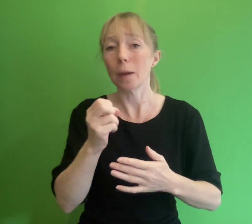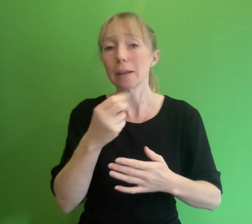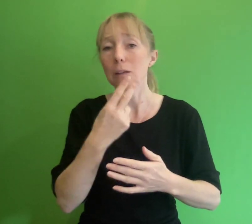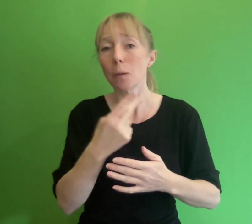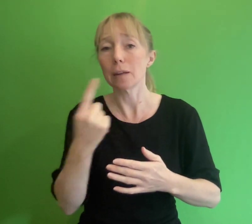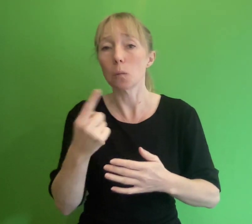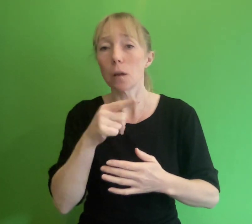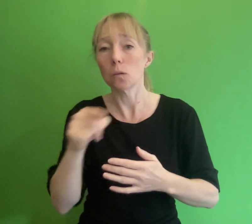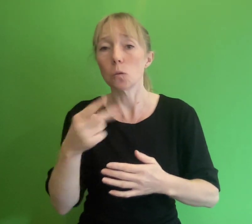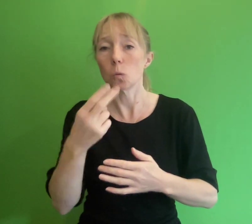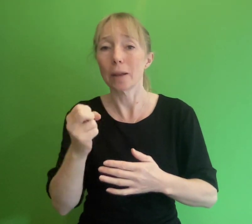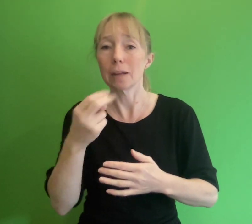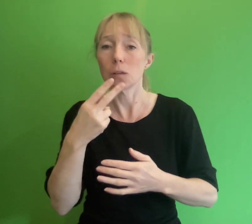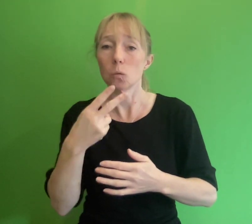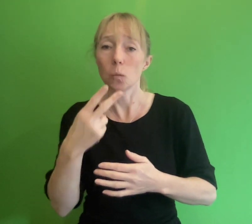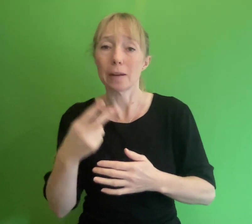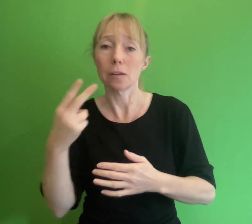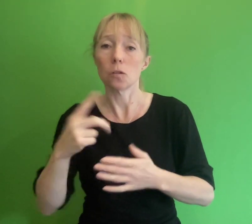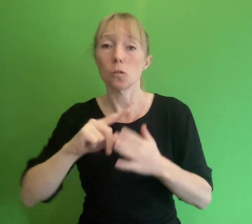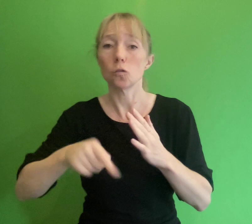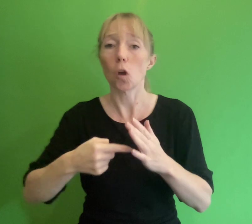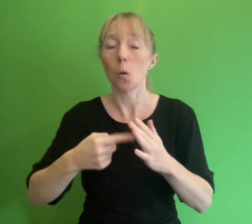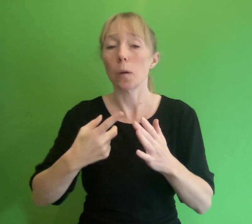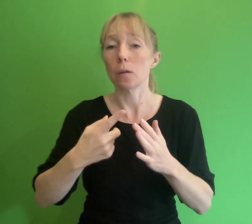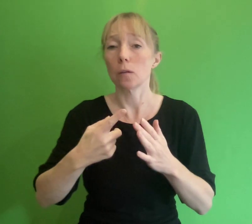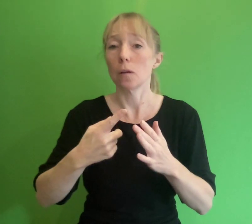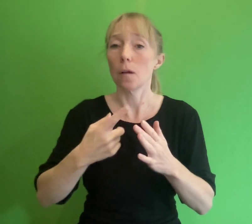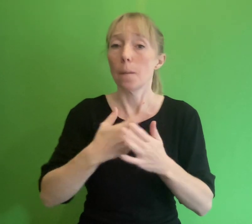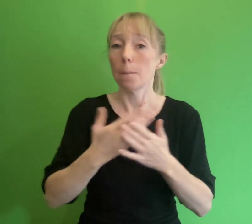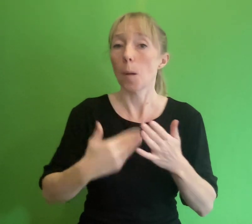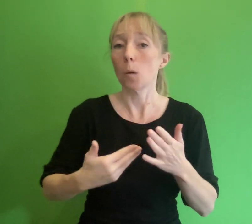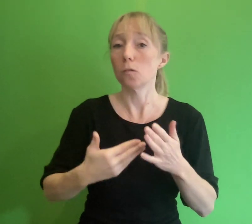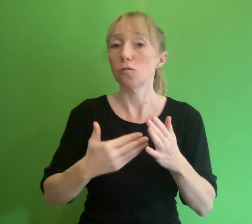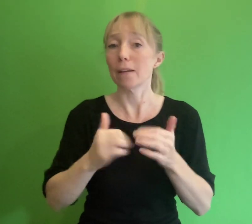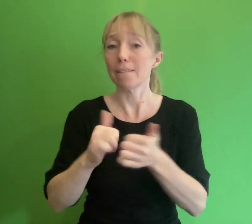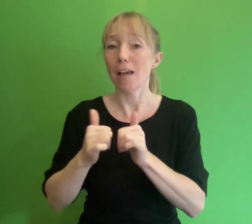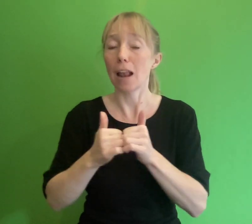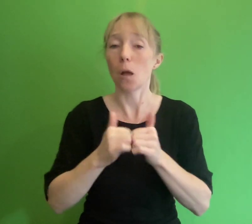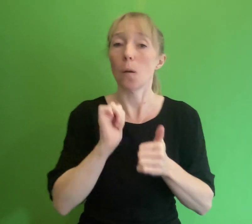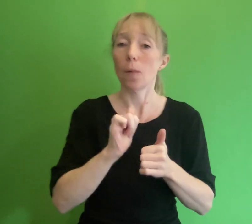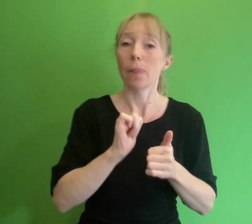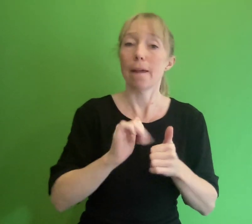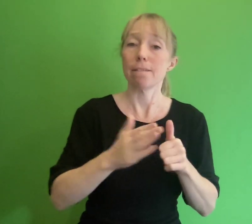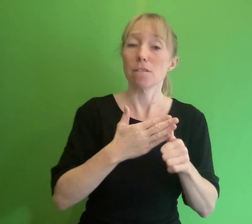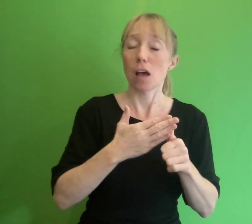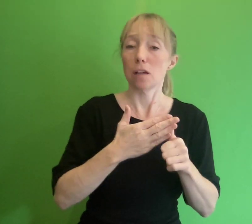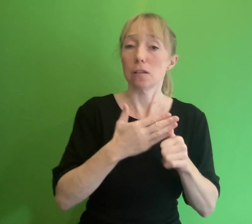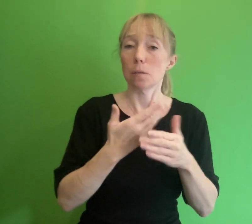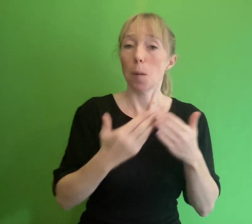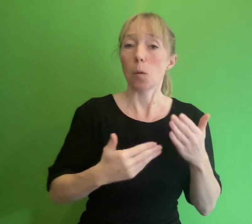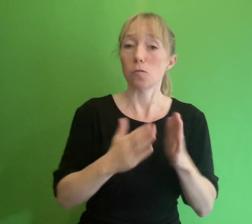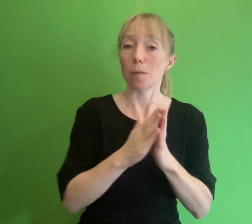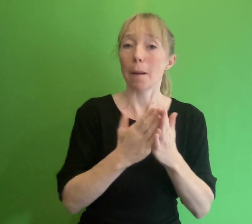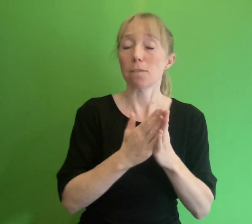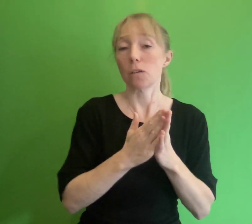Poetry Fellows. Their debut poetry pamphlet, Shield, was published by Verve Poetry